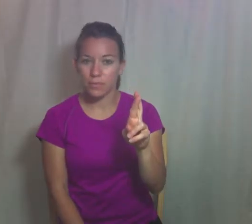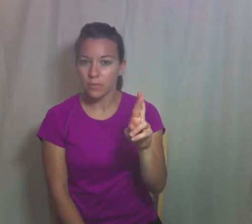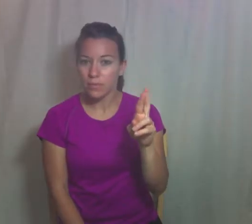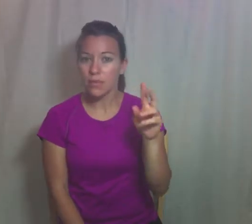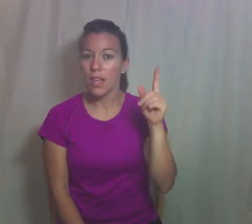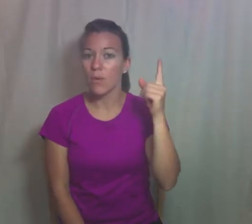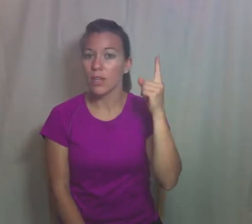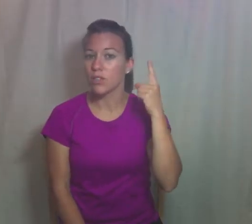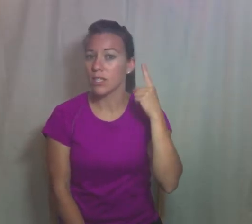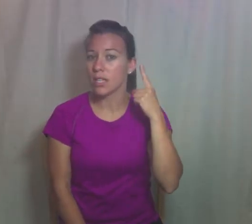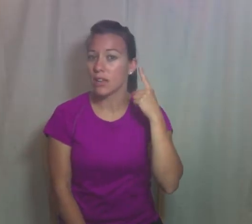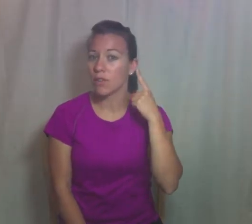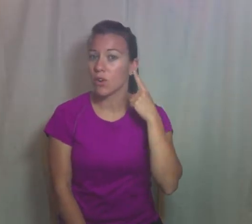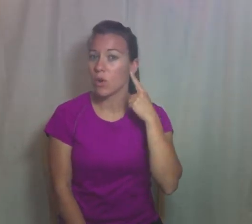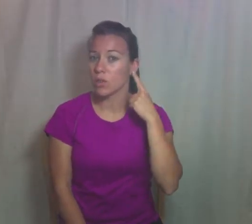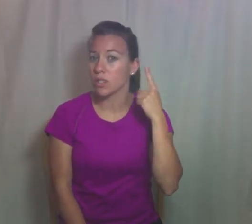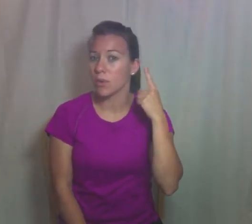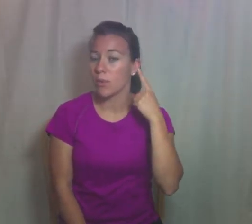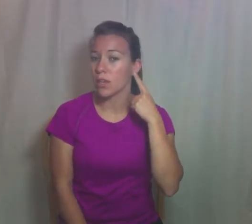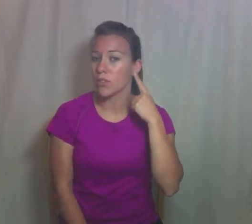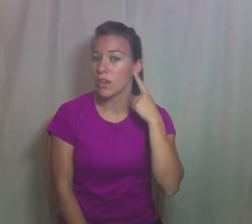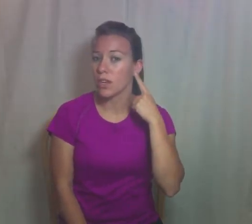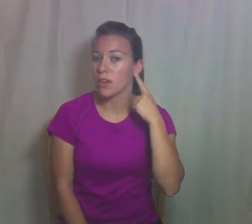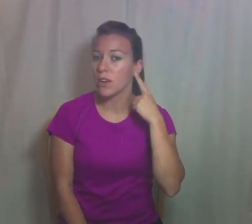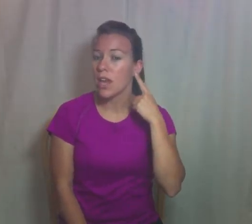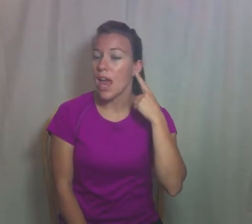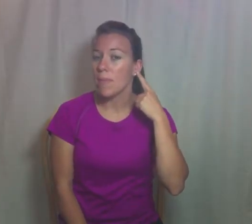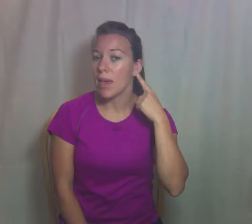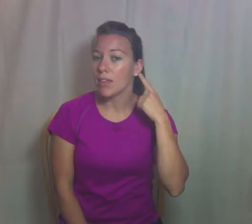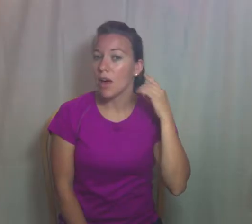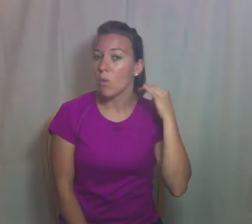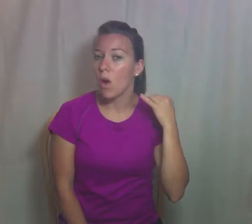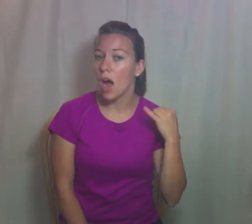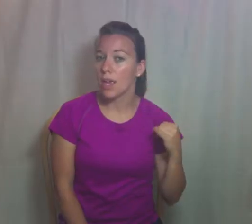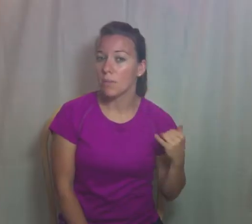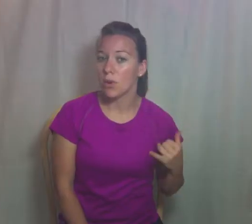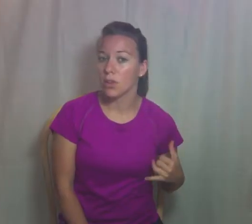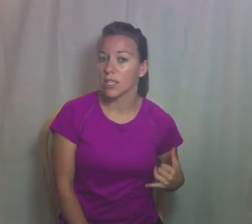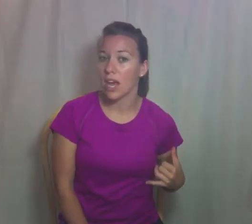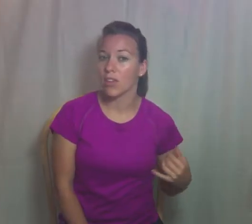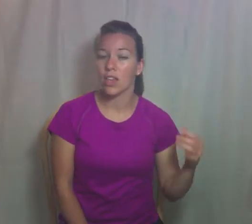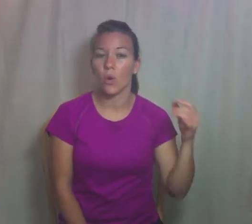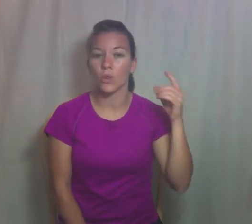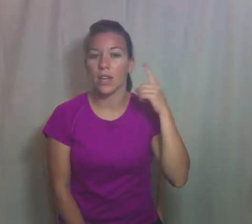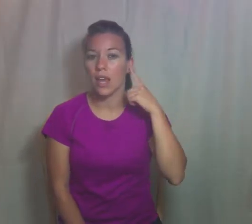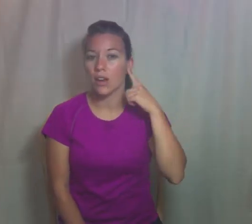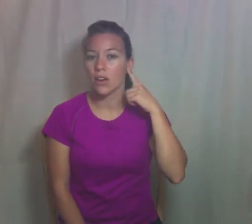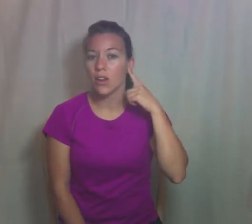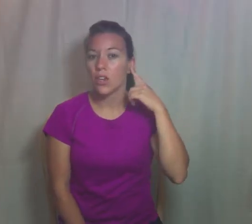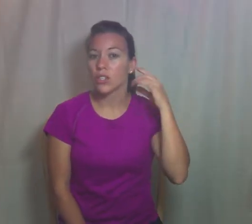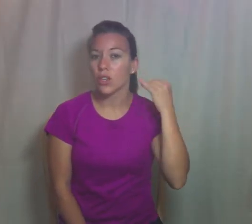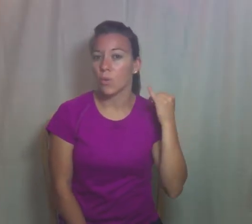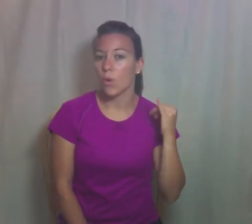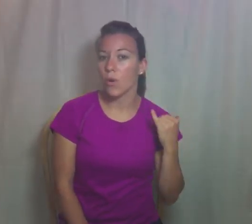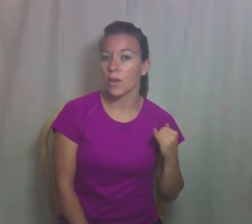and we do the sign for golden, so we point to our ear, and make that Y and pull it down like golden hair. So, Roman